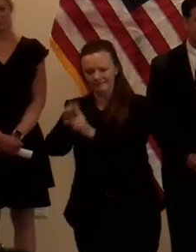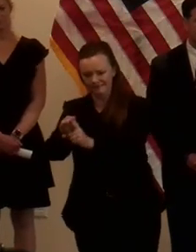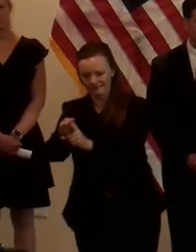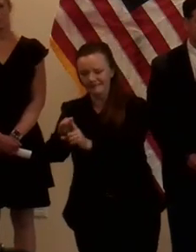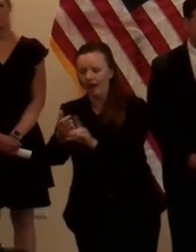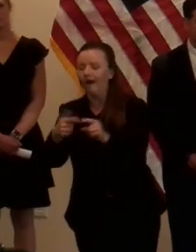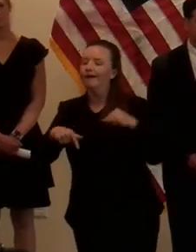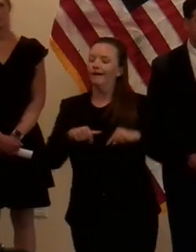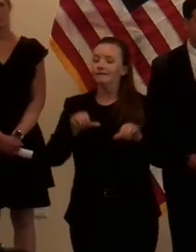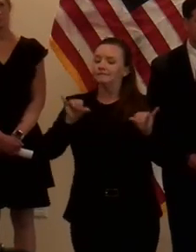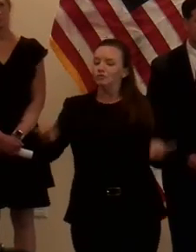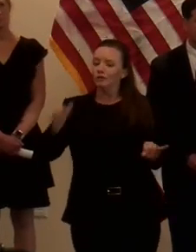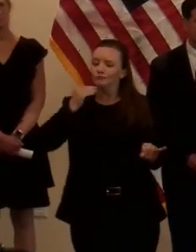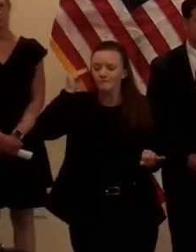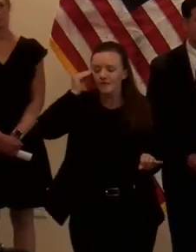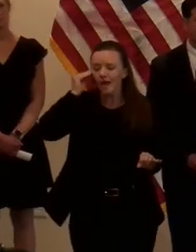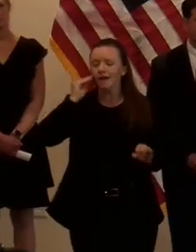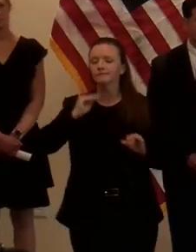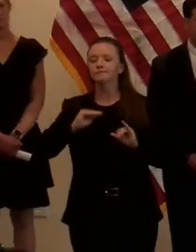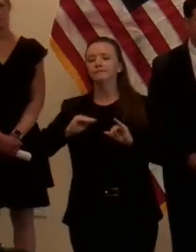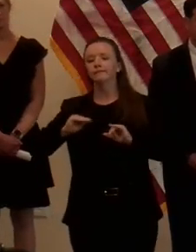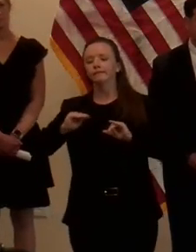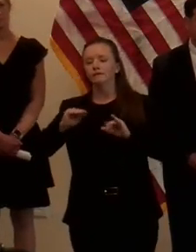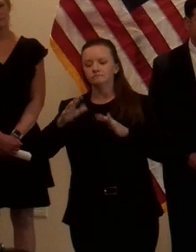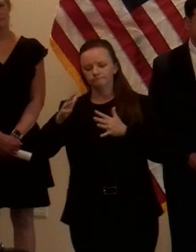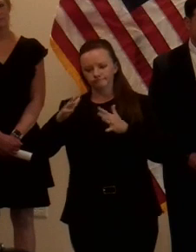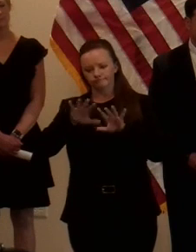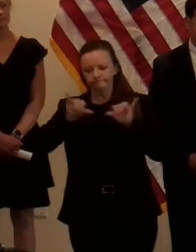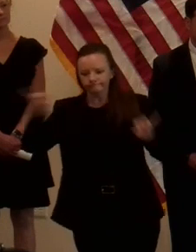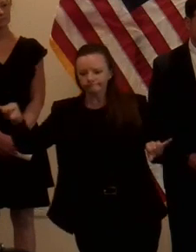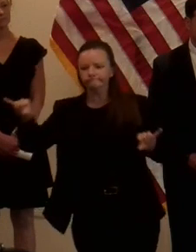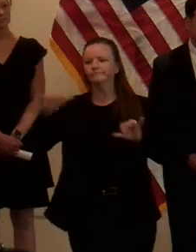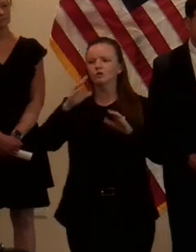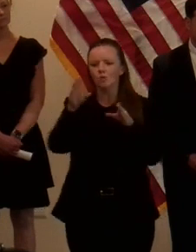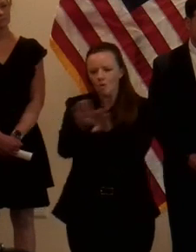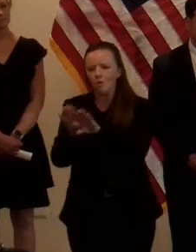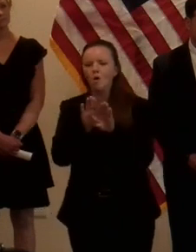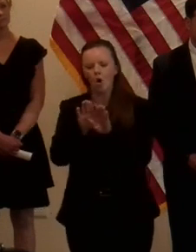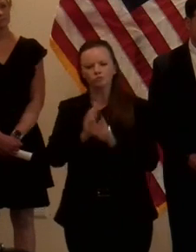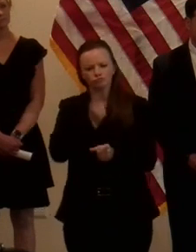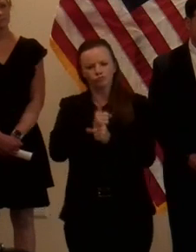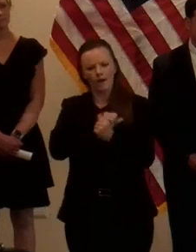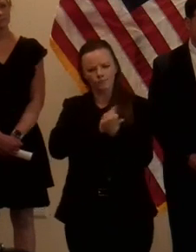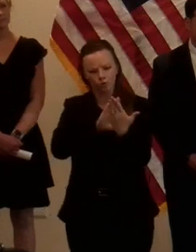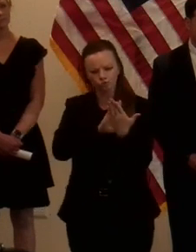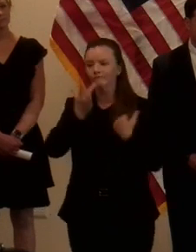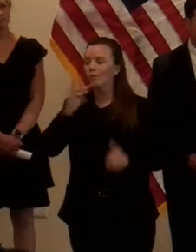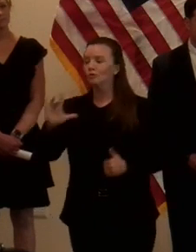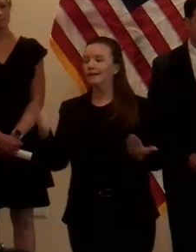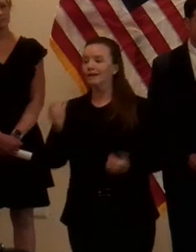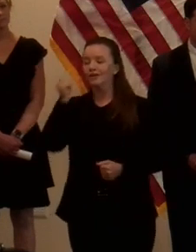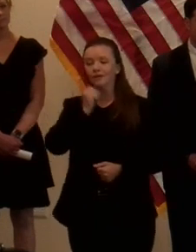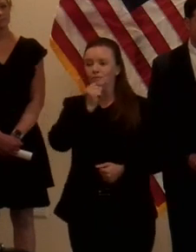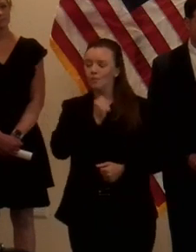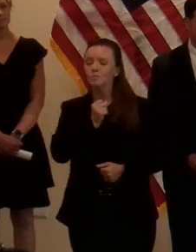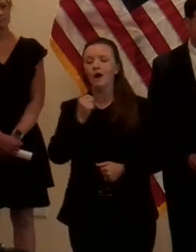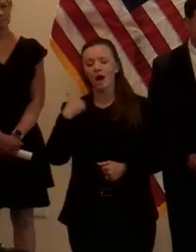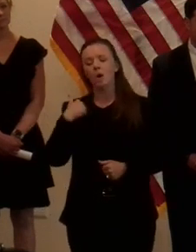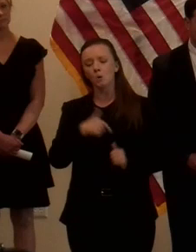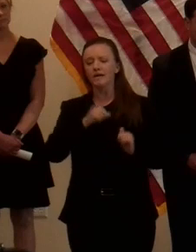that you've done here have been the right thing. And we've been fortunate in Arizona not to suffer like some of the